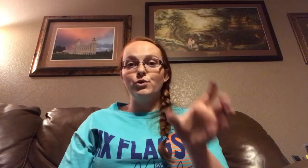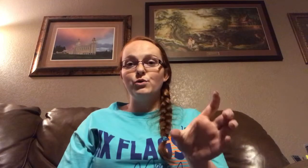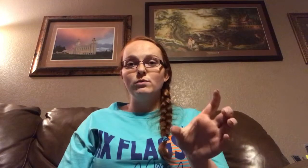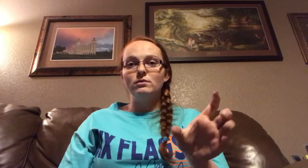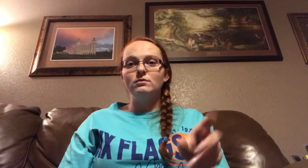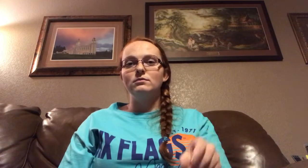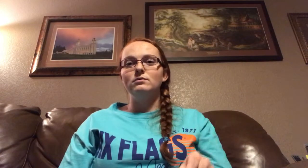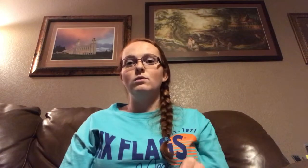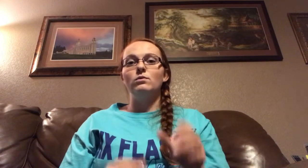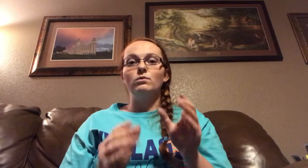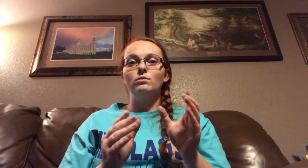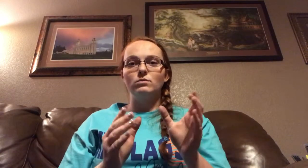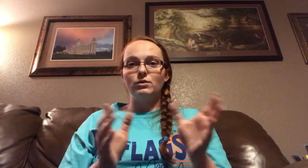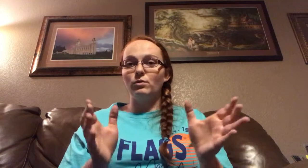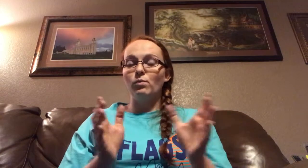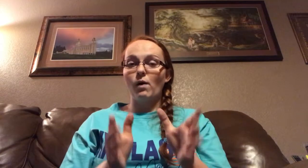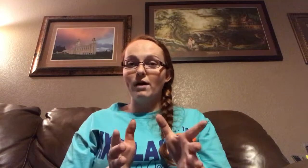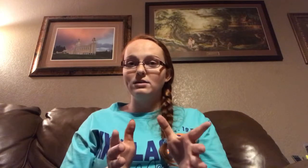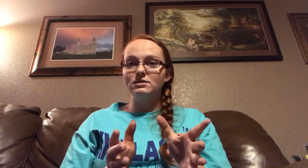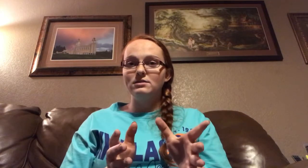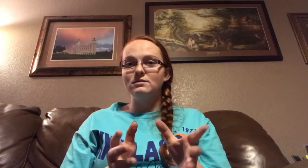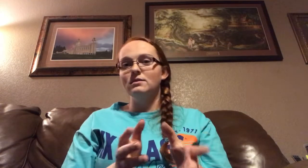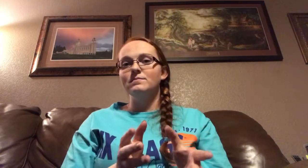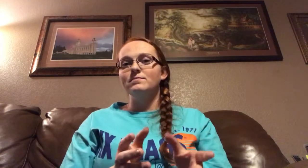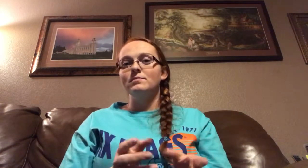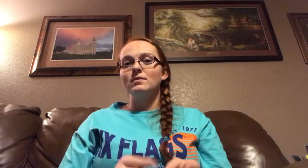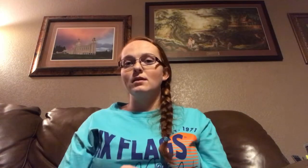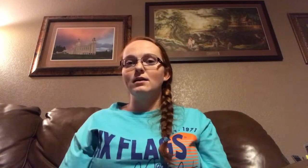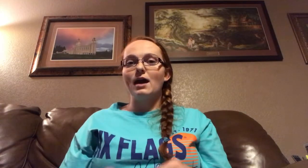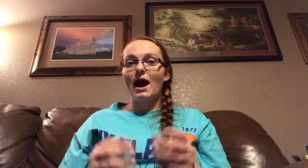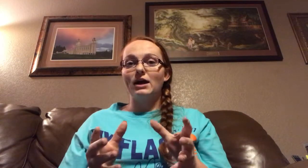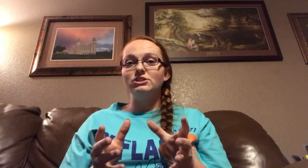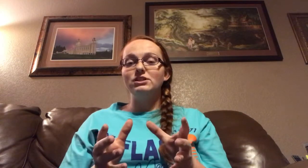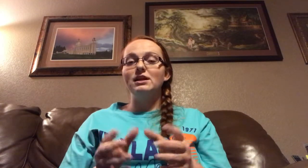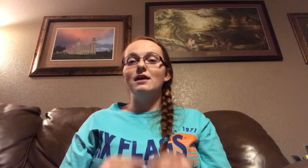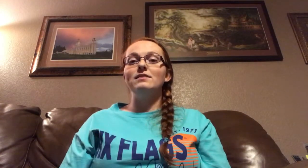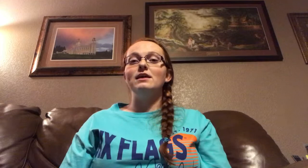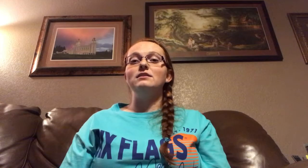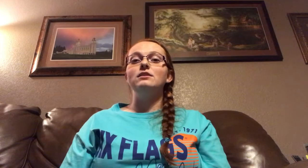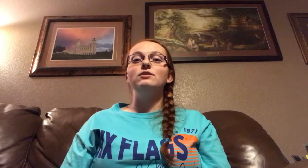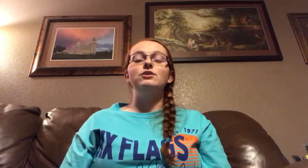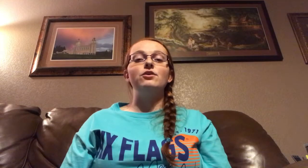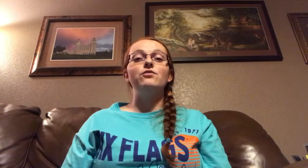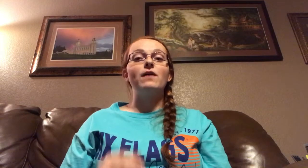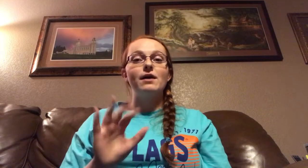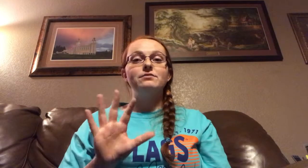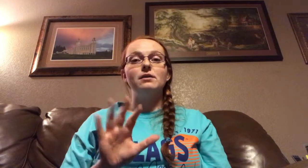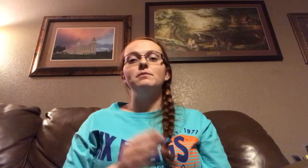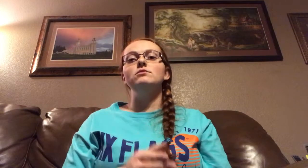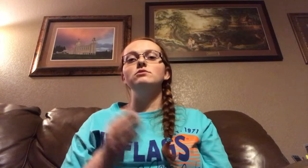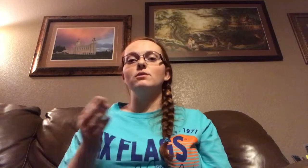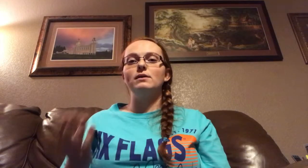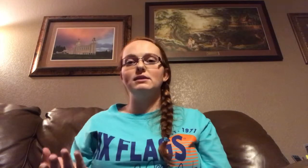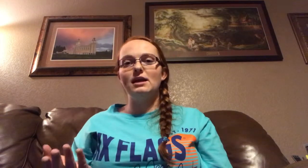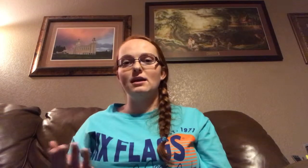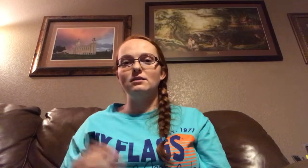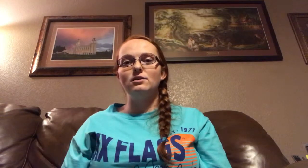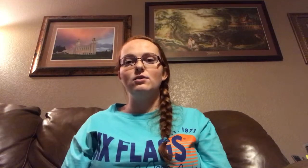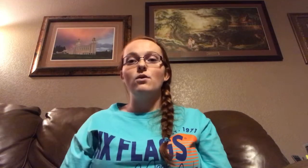who, what, action, and then the 5 W's go at the end.